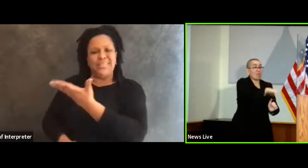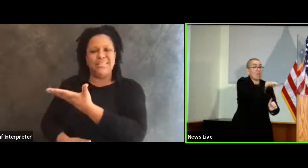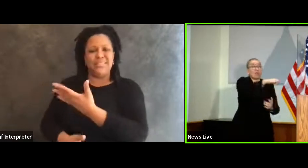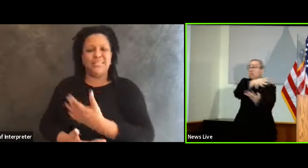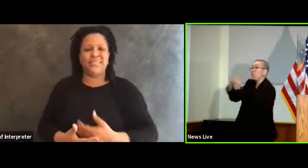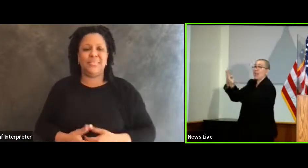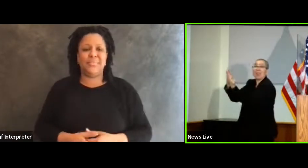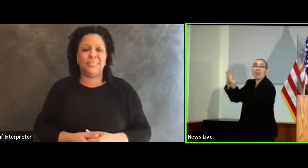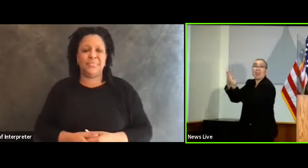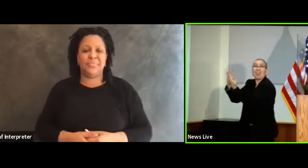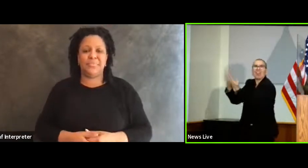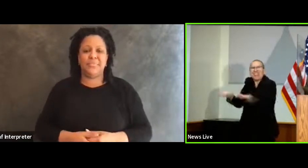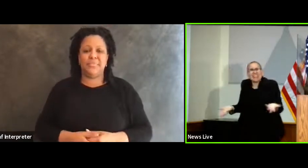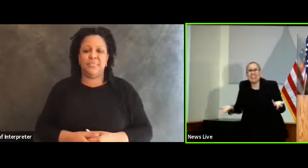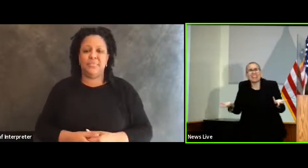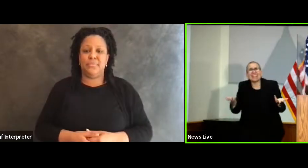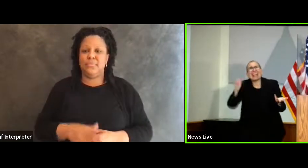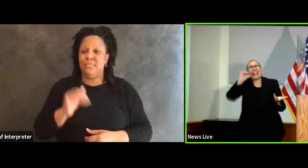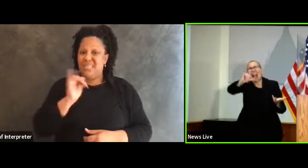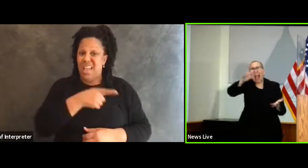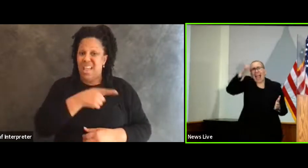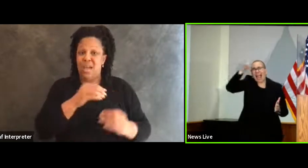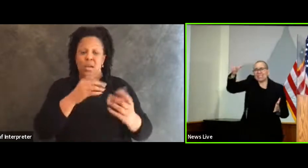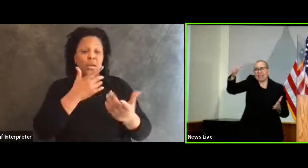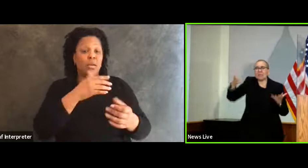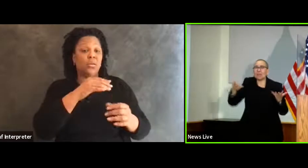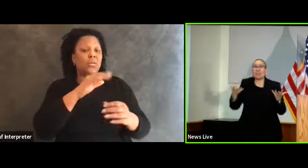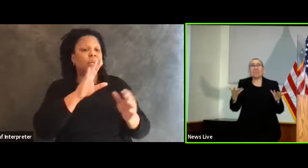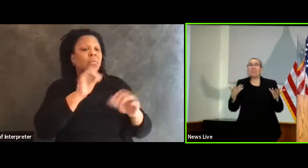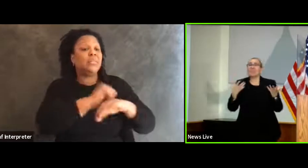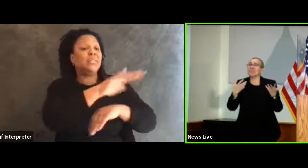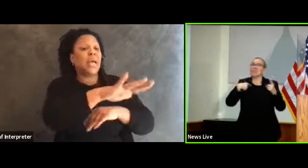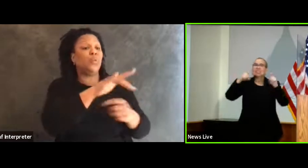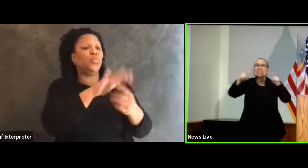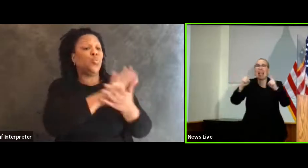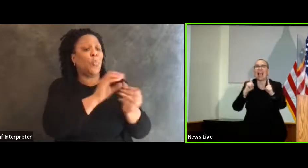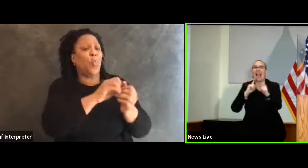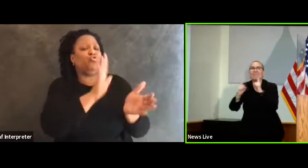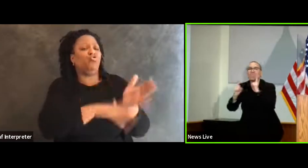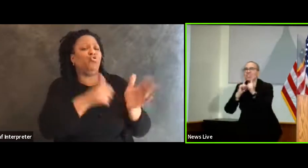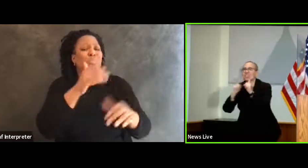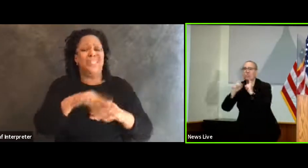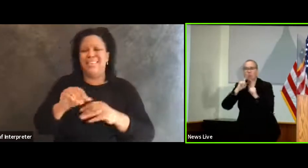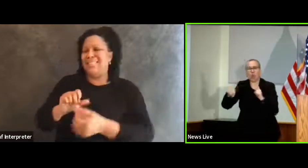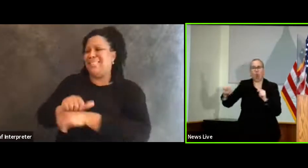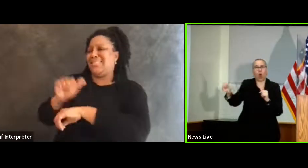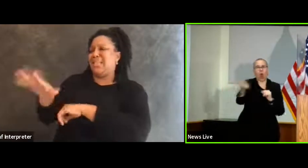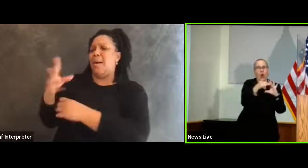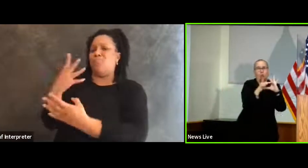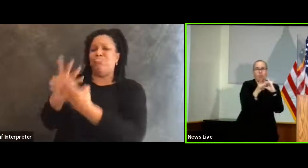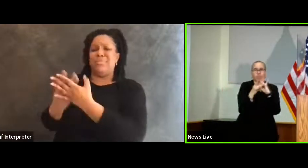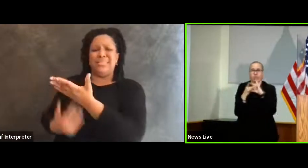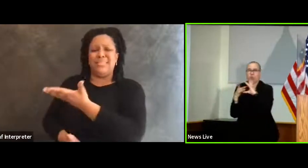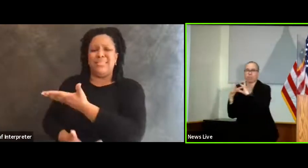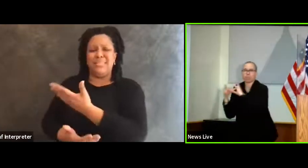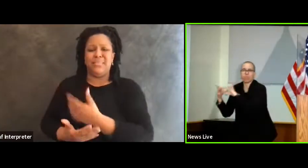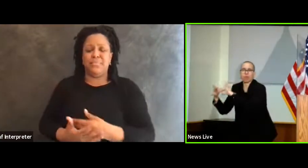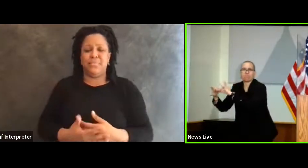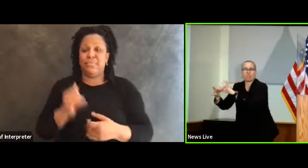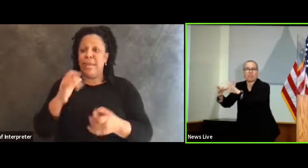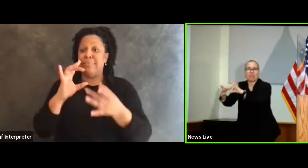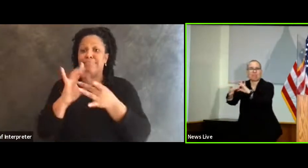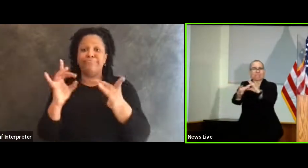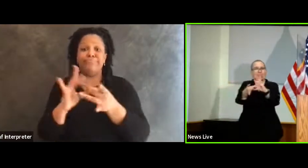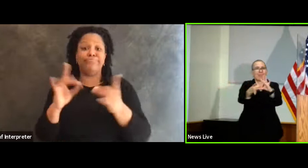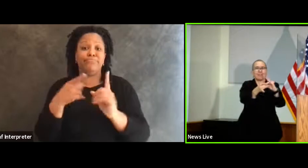part of it. And I would say that not to be detached from this conversation, and when we talk about what the end state looks like in this universal deal, I